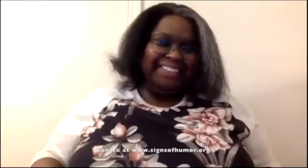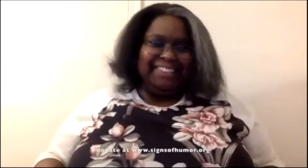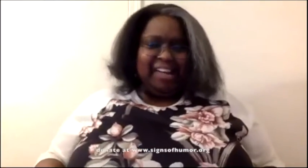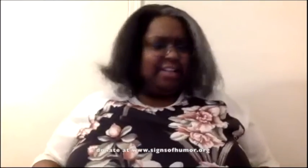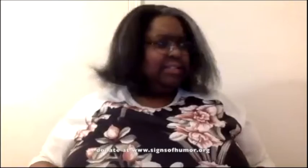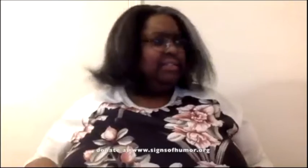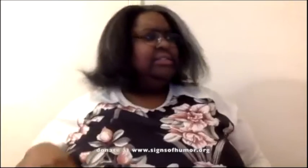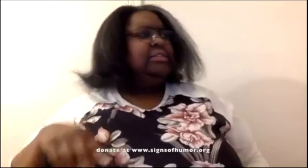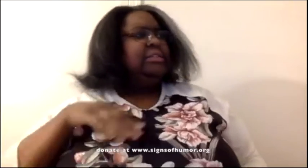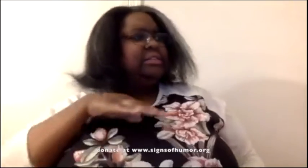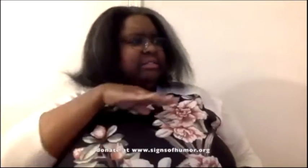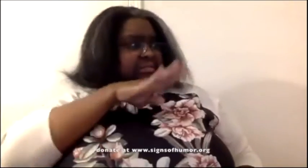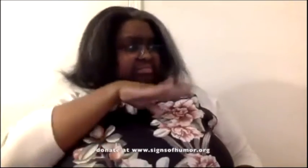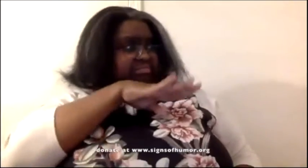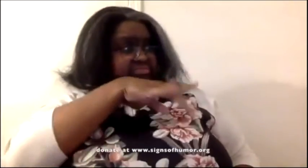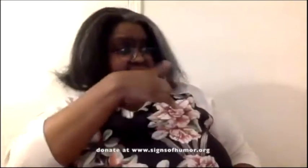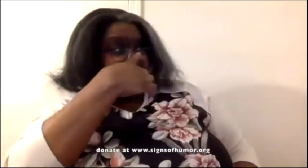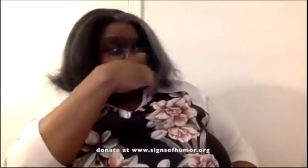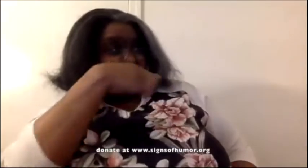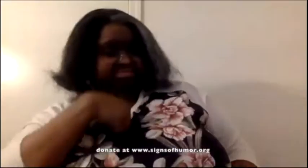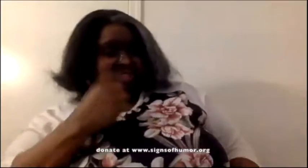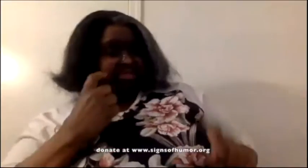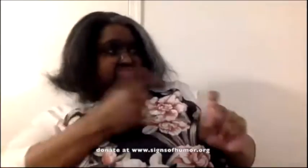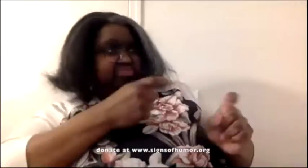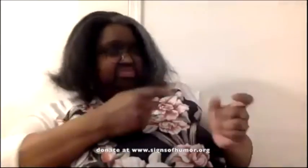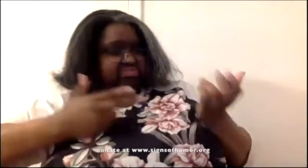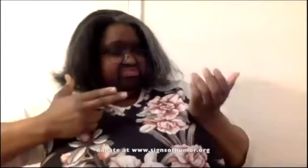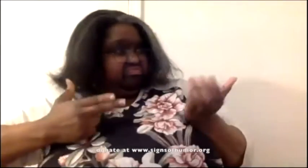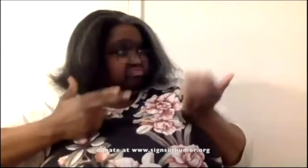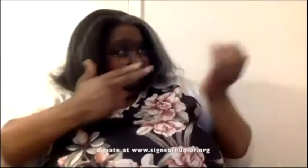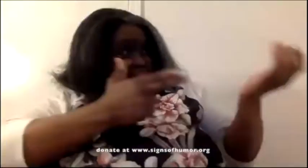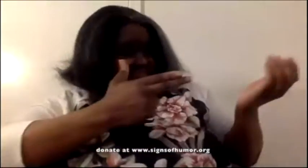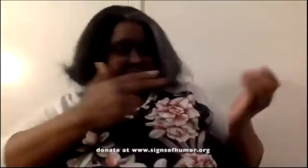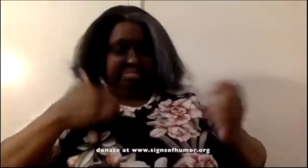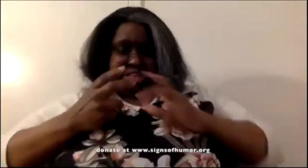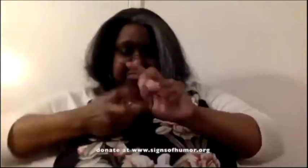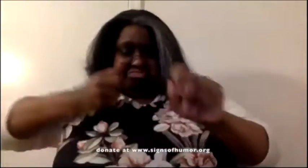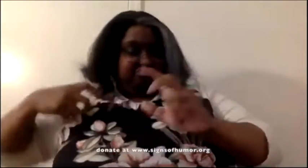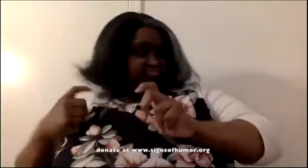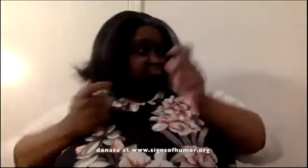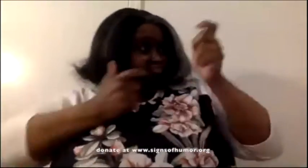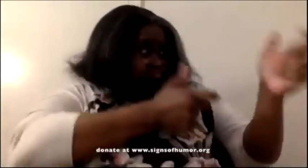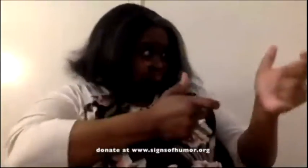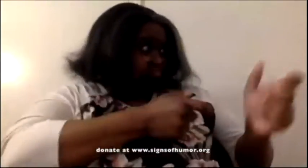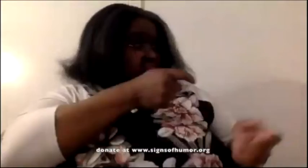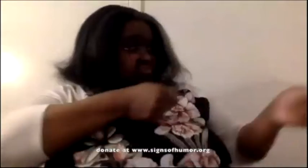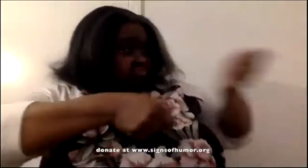So they said, hey, how about we trade? We'll give you our weapons.